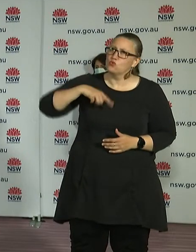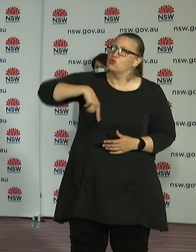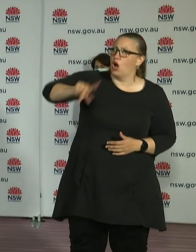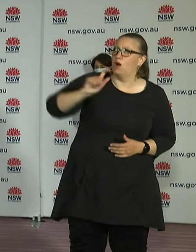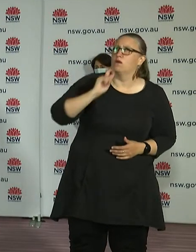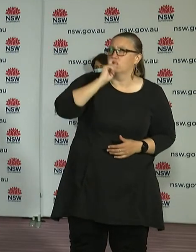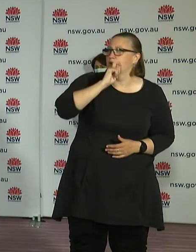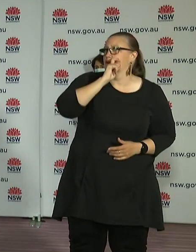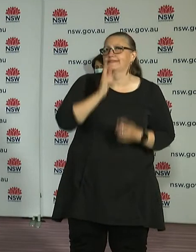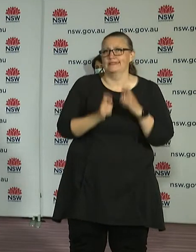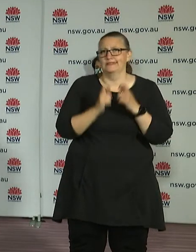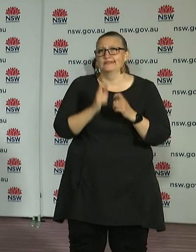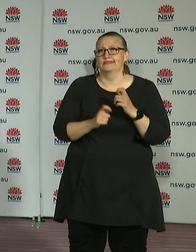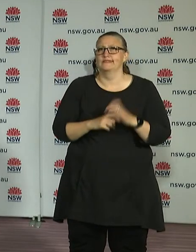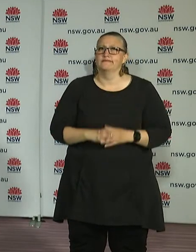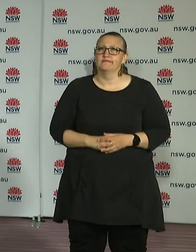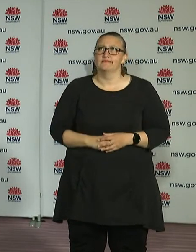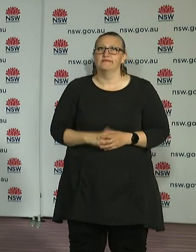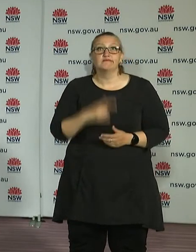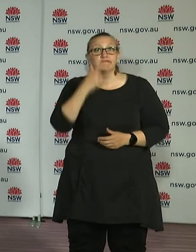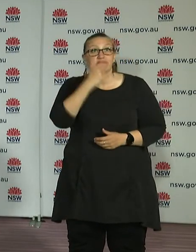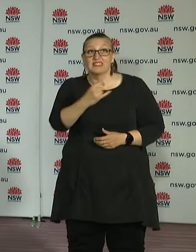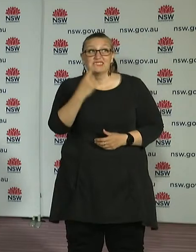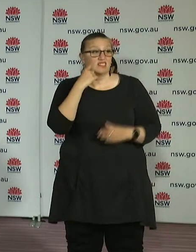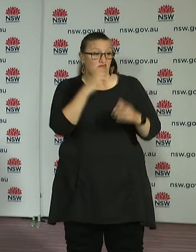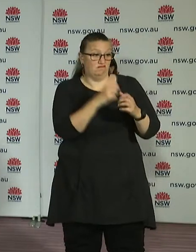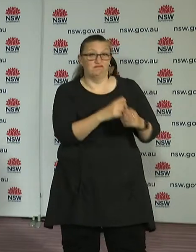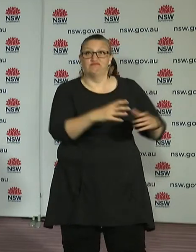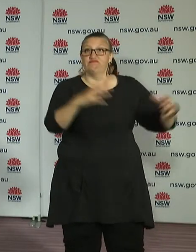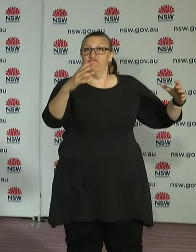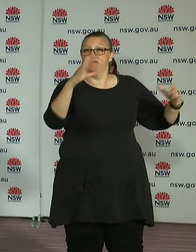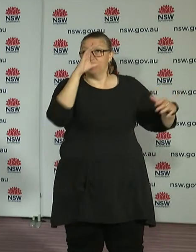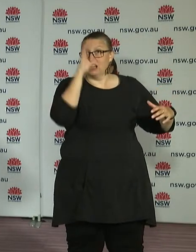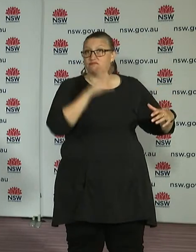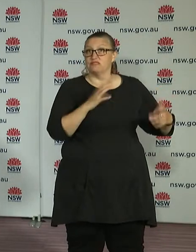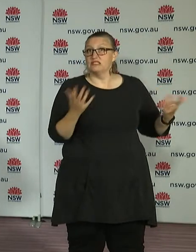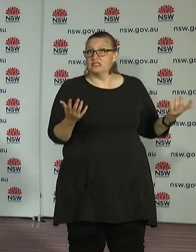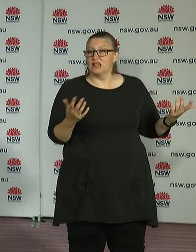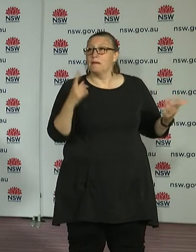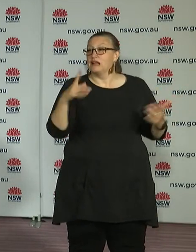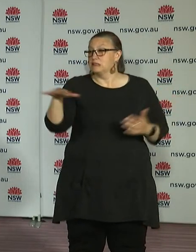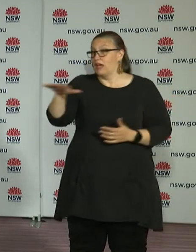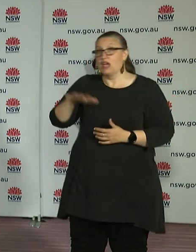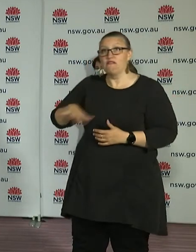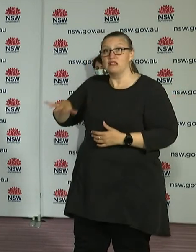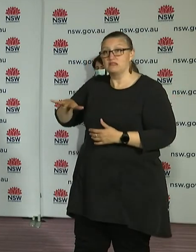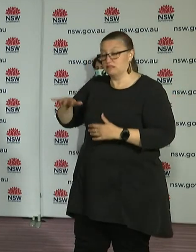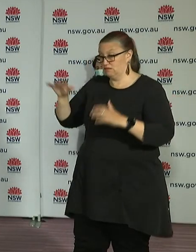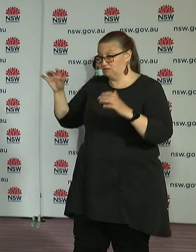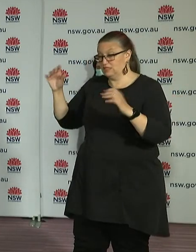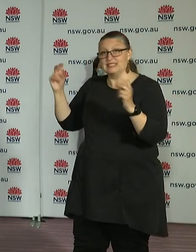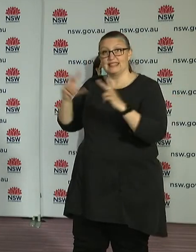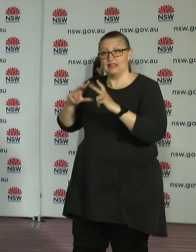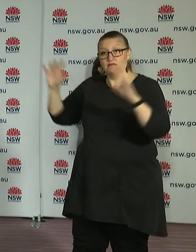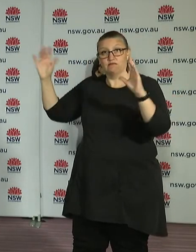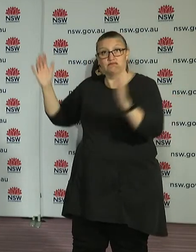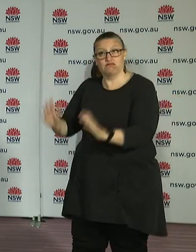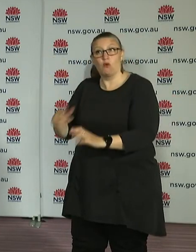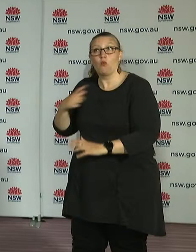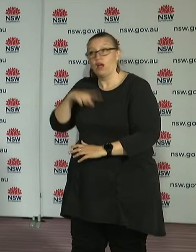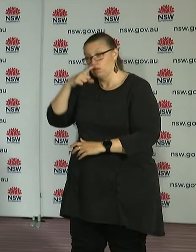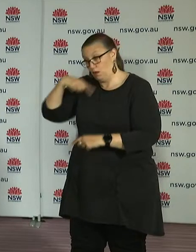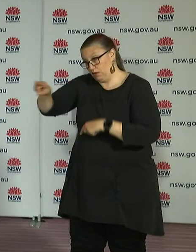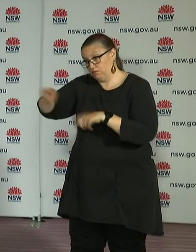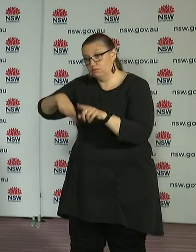Wales, particularly in Sydney, and that's because people have gone out and got vaccinated, but also people have continued to be tested